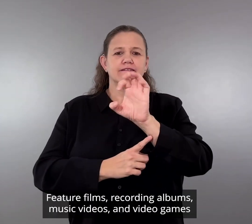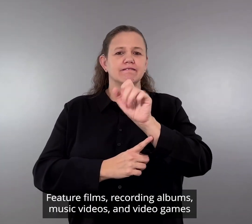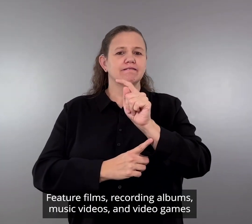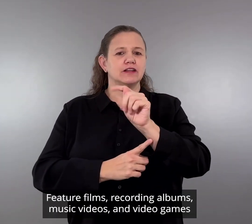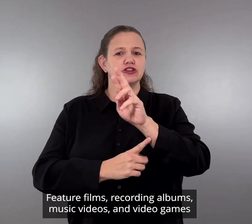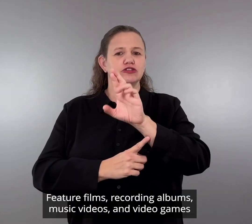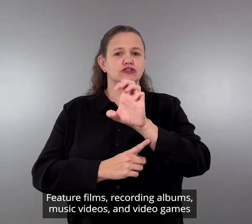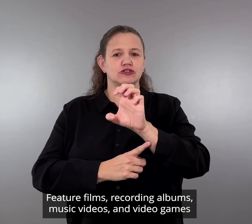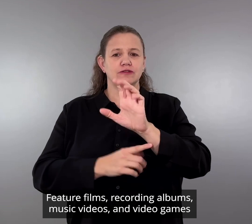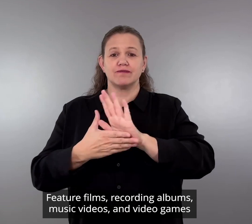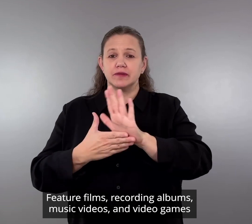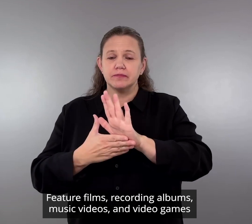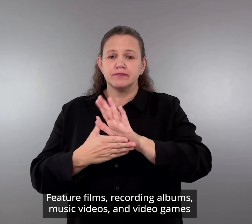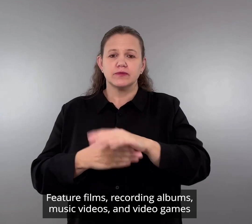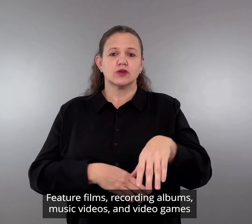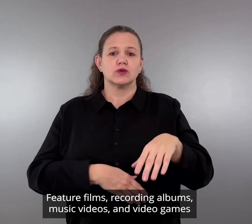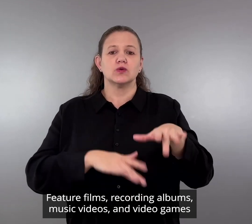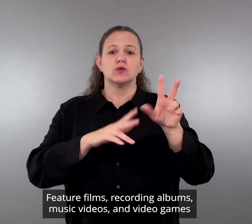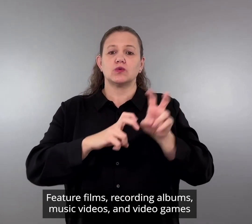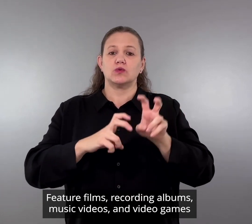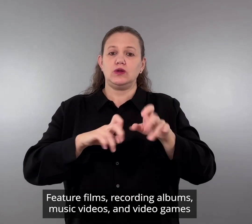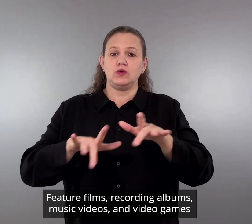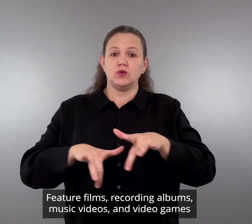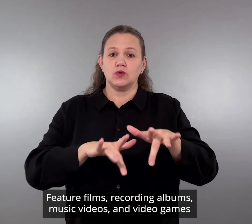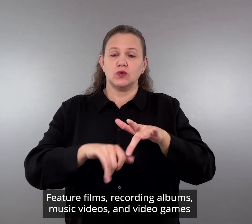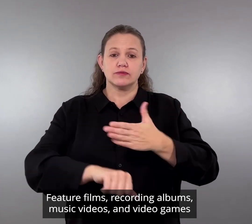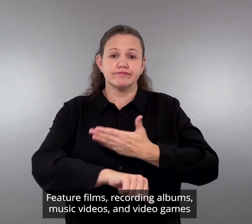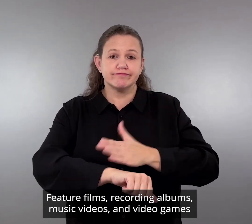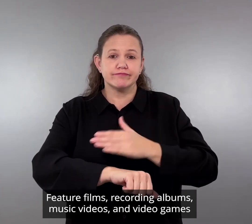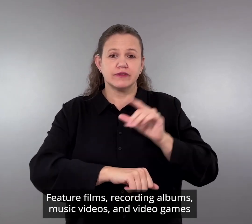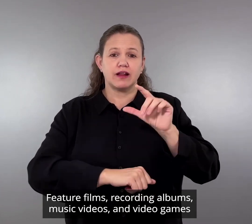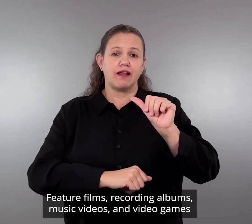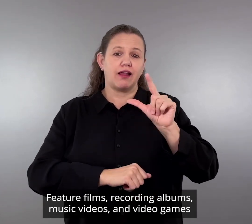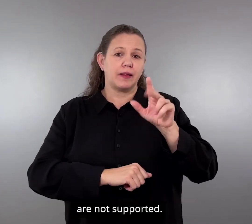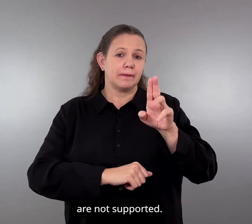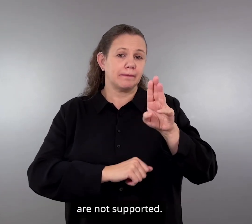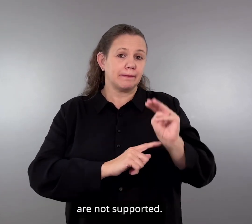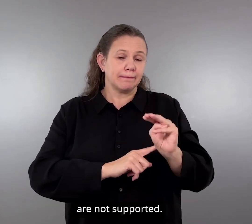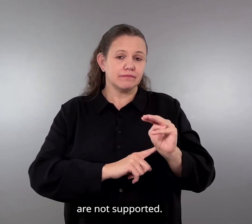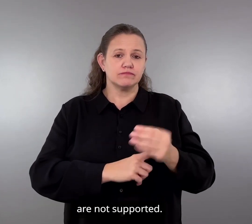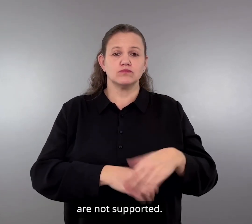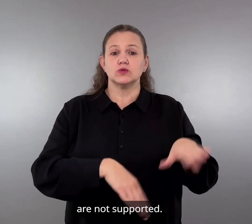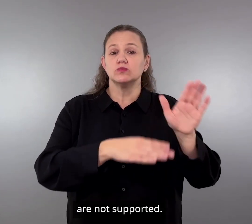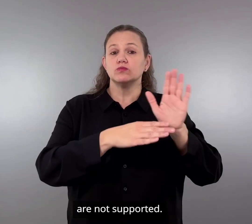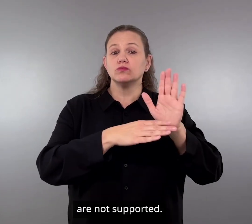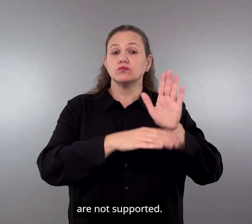Feature films, recording albums, music videos, and video games are not supported.